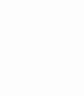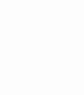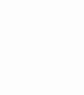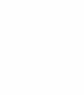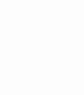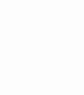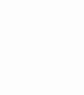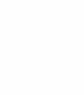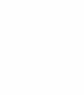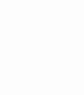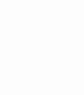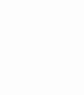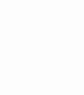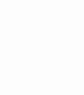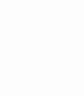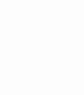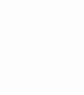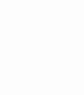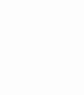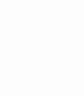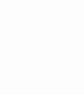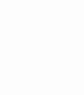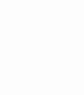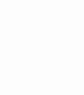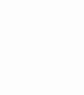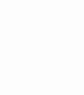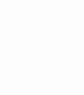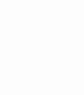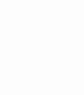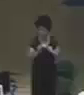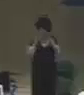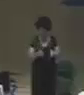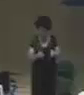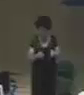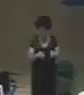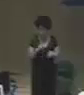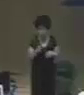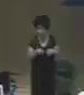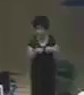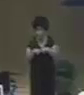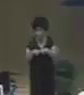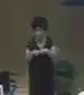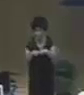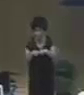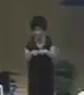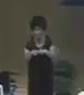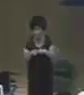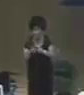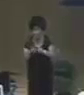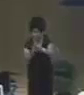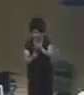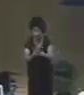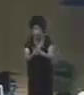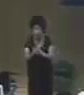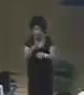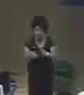online presence, that's just not a website sitting there. This actually means that there's something happening in that space for every course